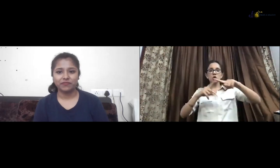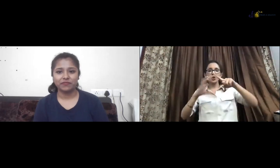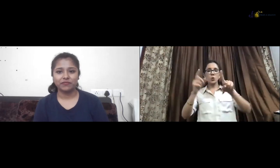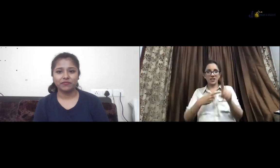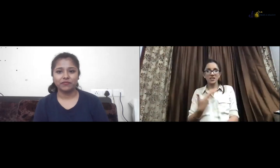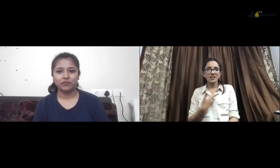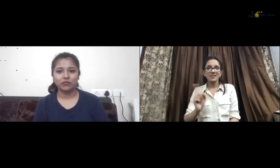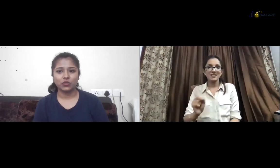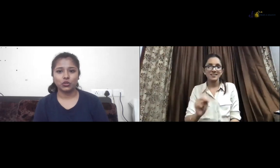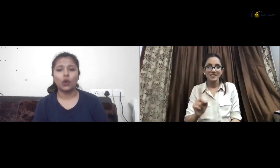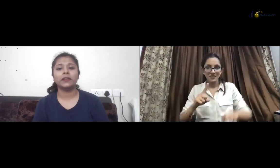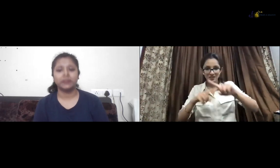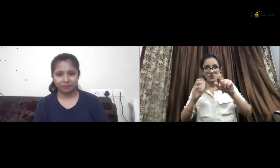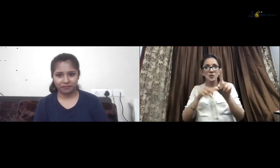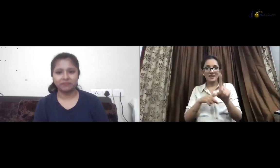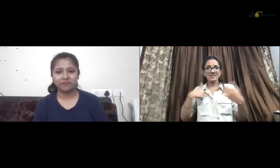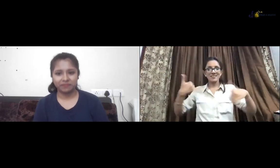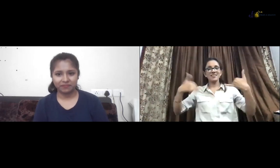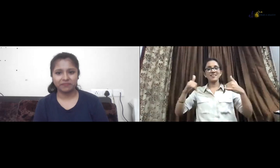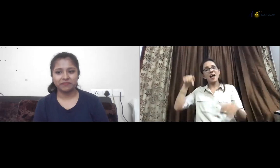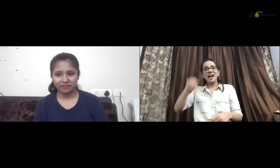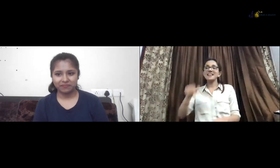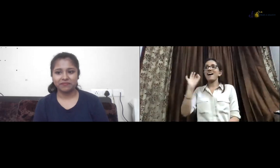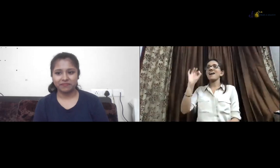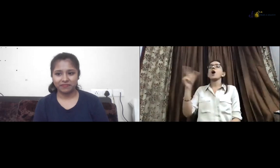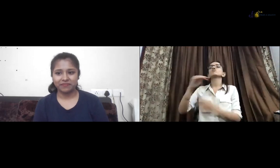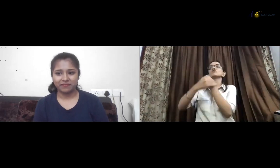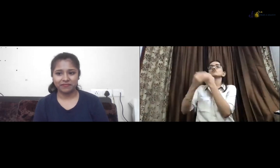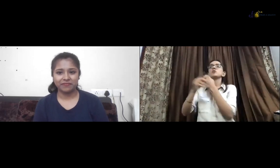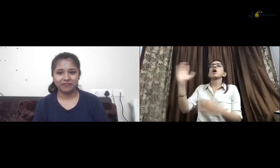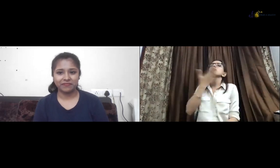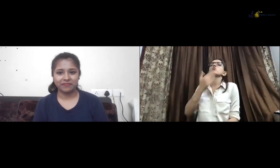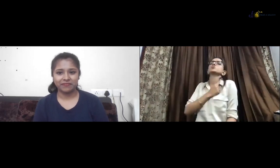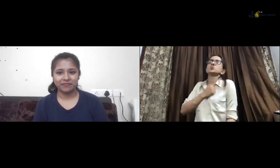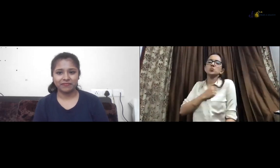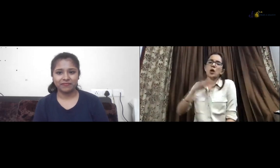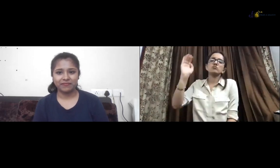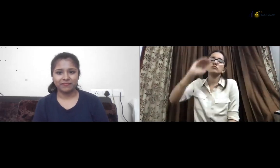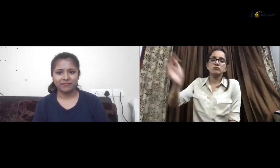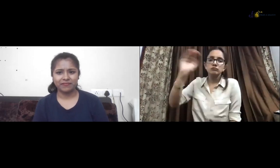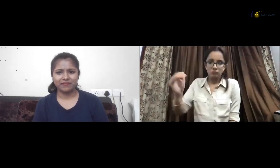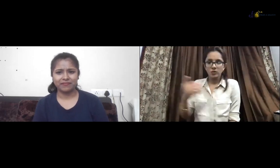much better in her life. I'm not a toy. You can't play with me. You are just,